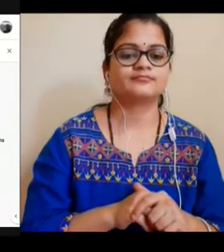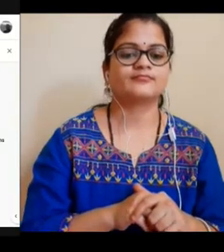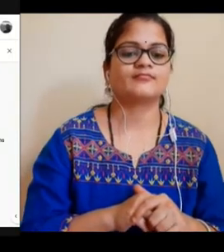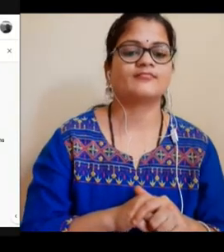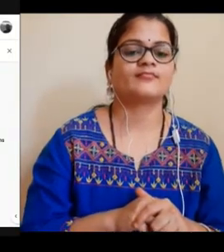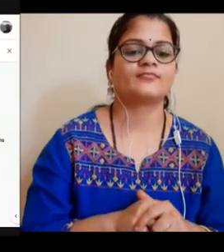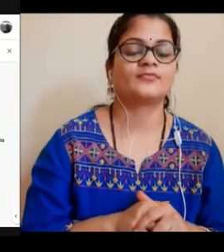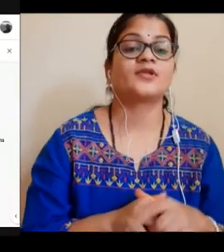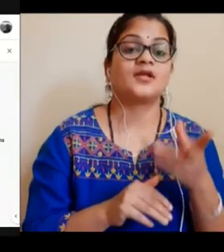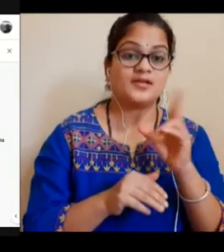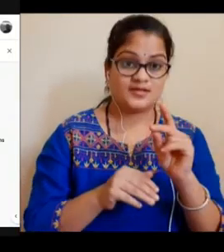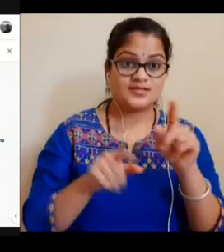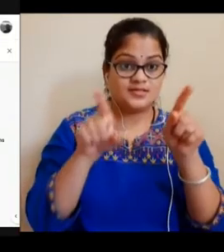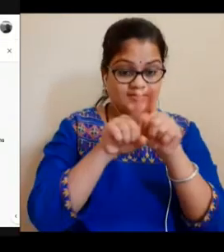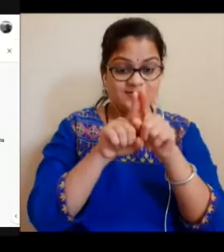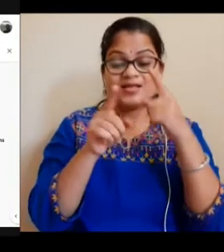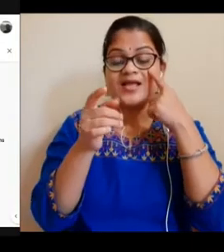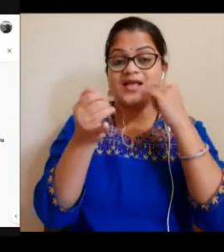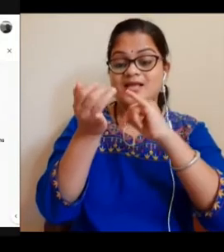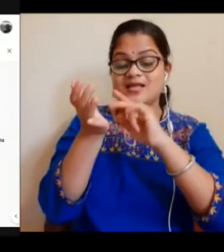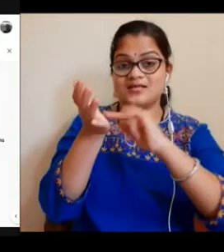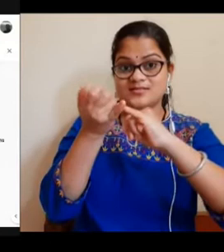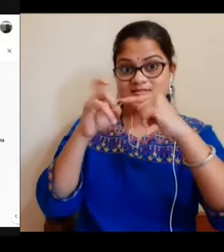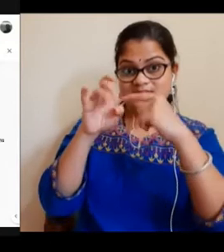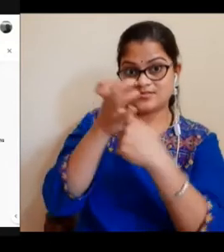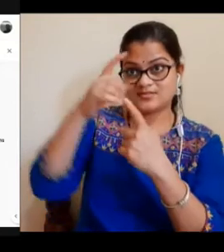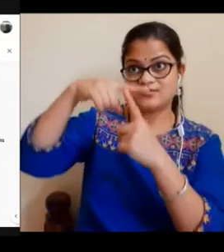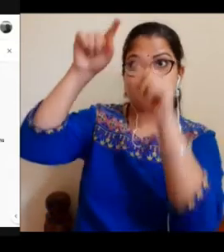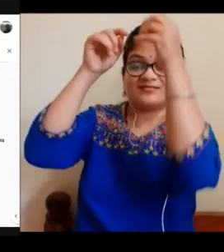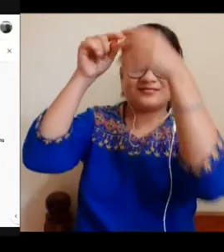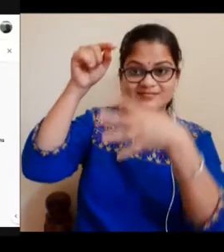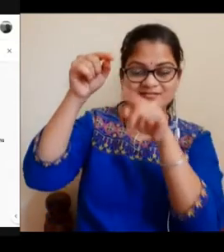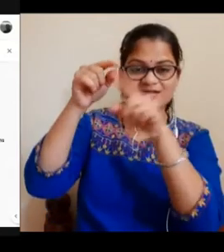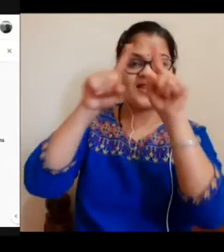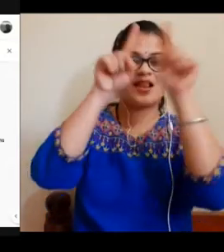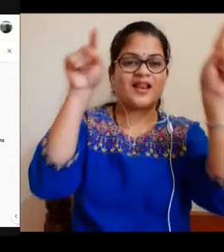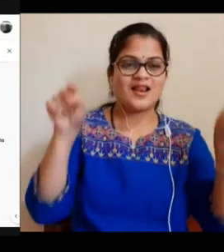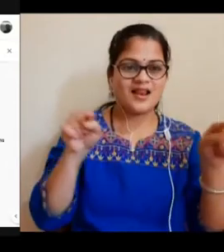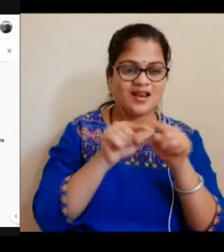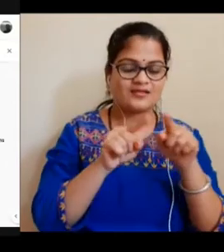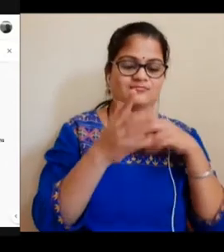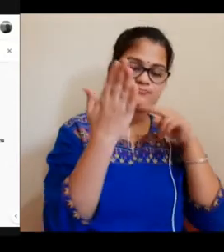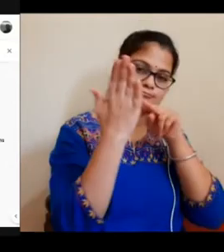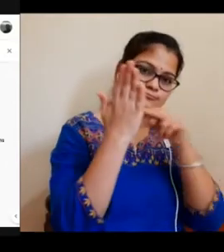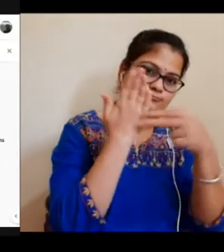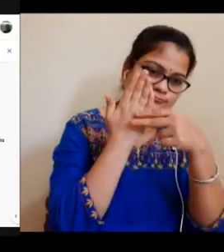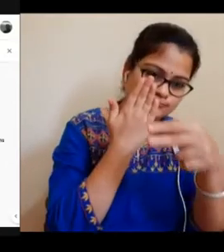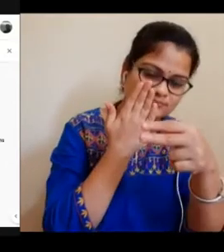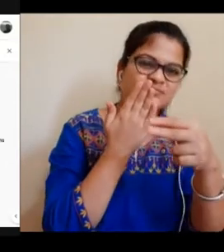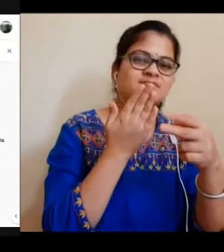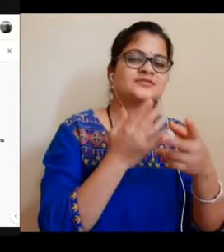And again, I'm going to insert a rectangle and make it transparent